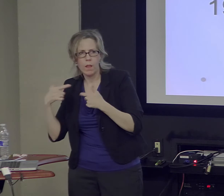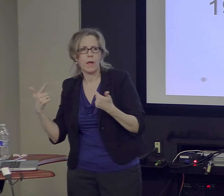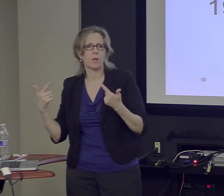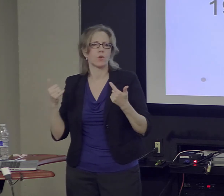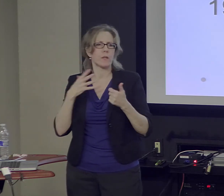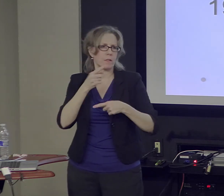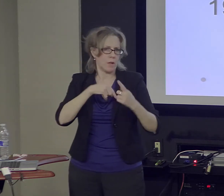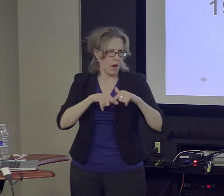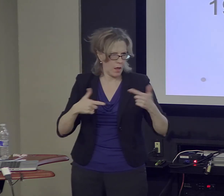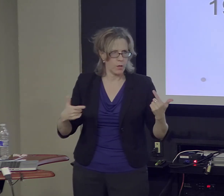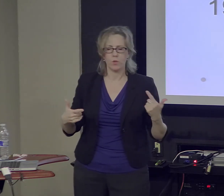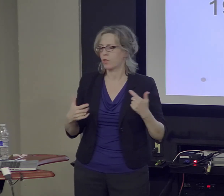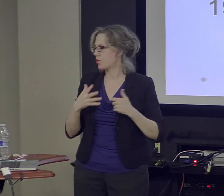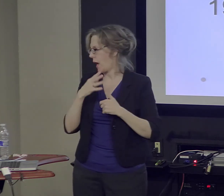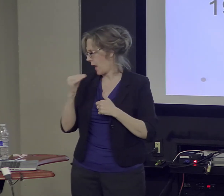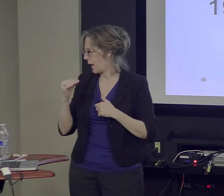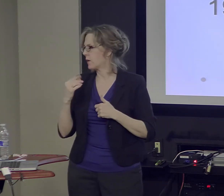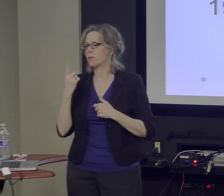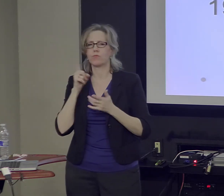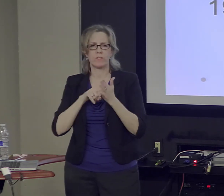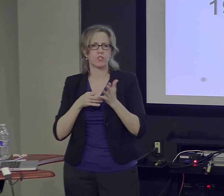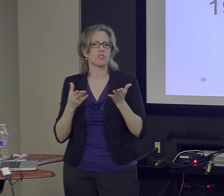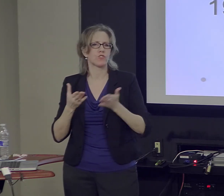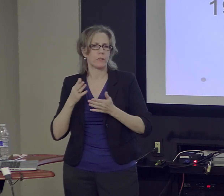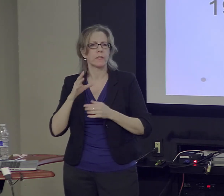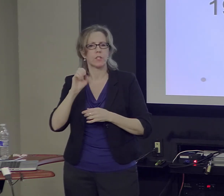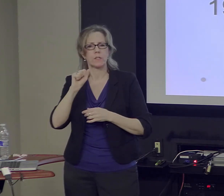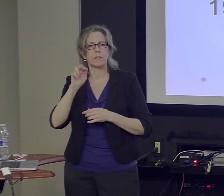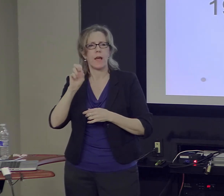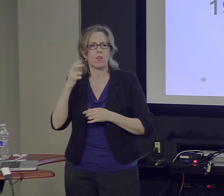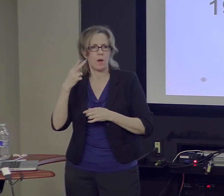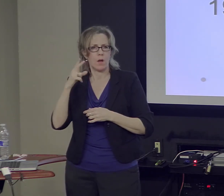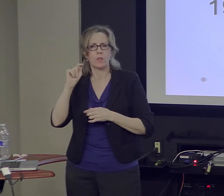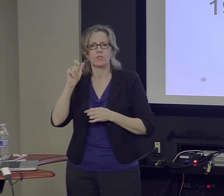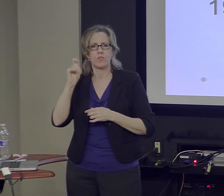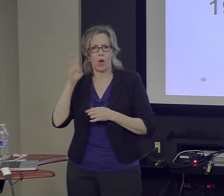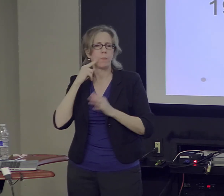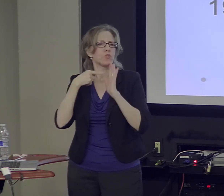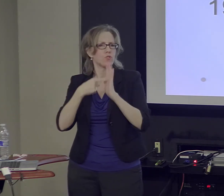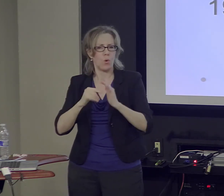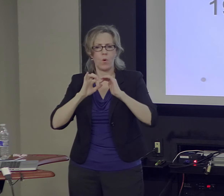Metaphors have been shown to be widely used in spoken languages and